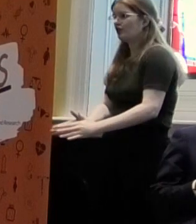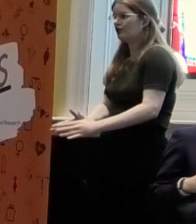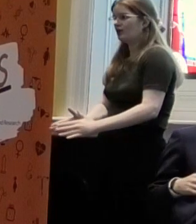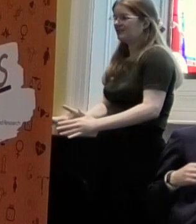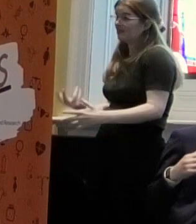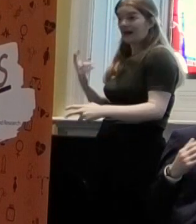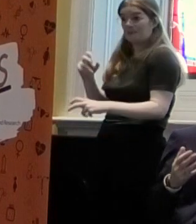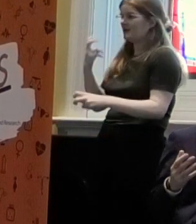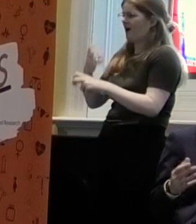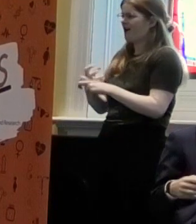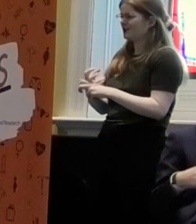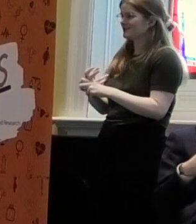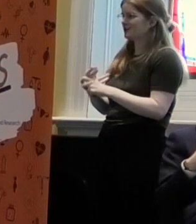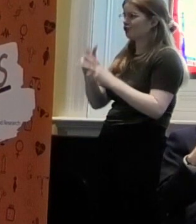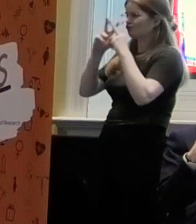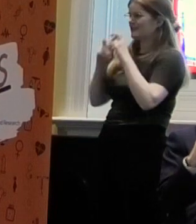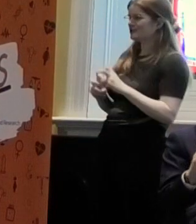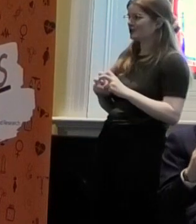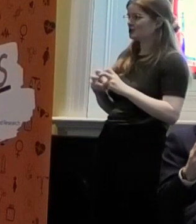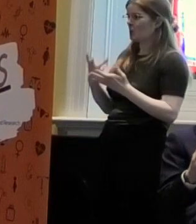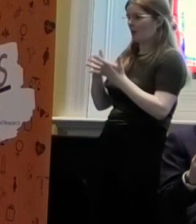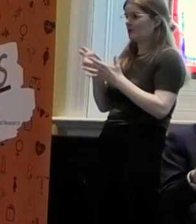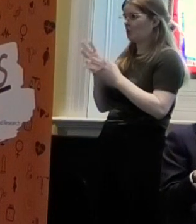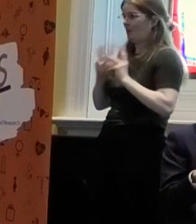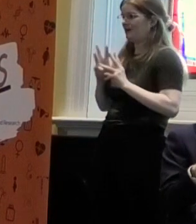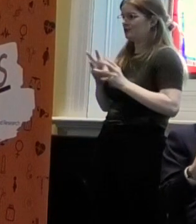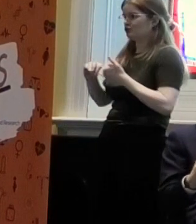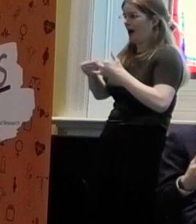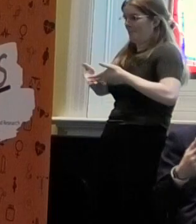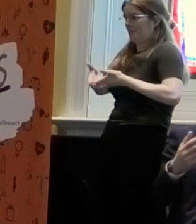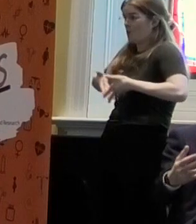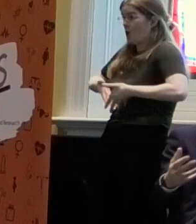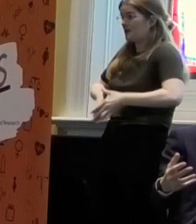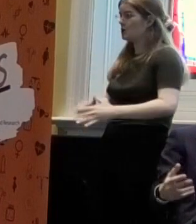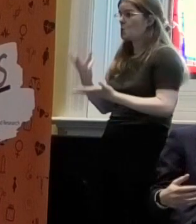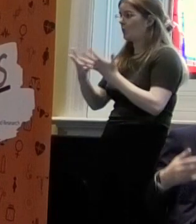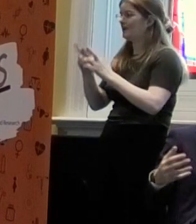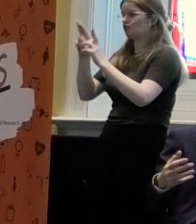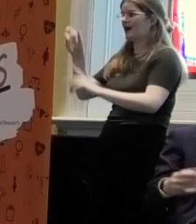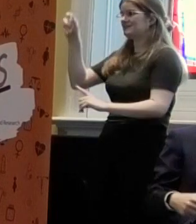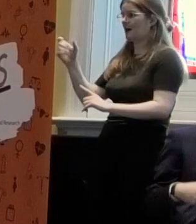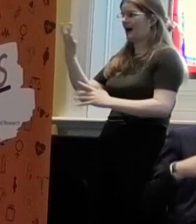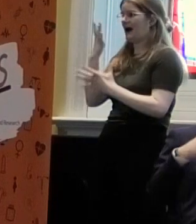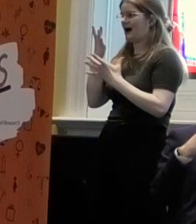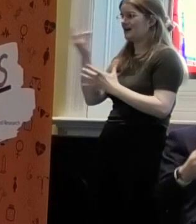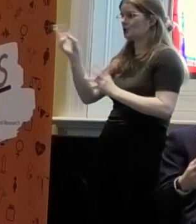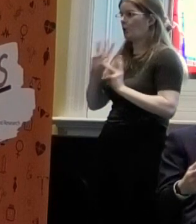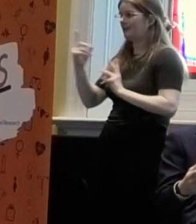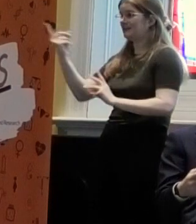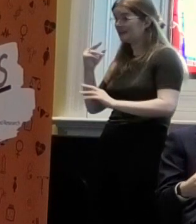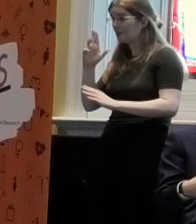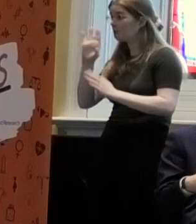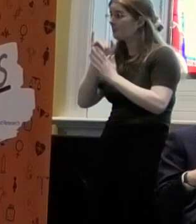very difficult to do research in labor and birth, because when do you approach a patient for consent? When do you